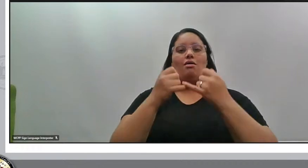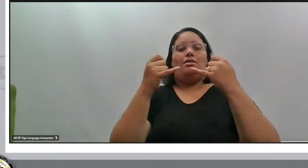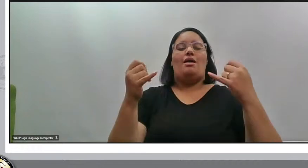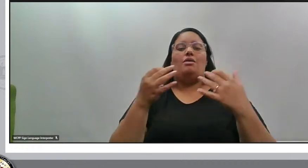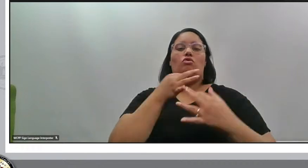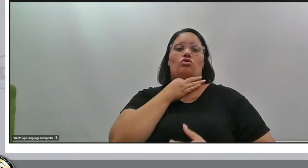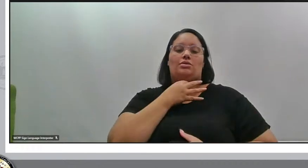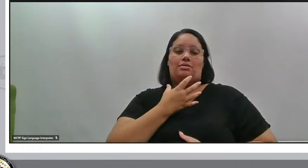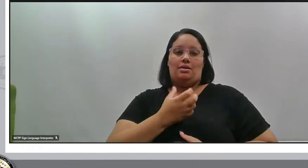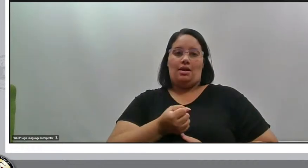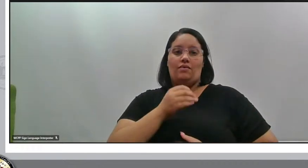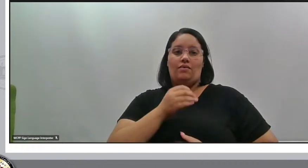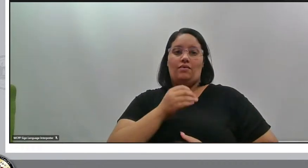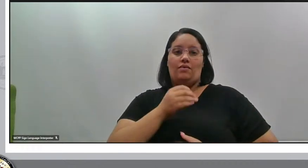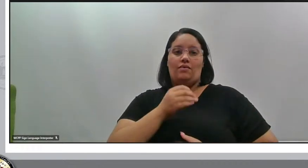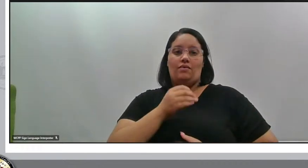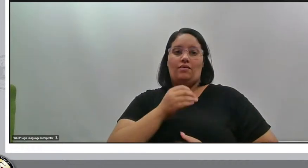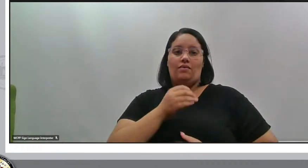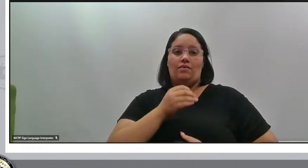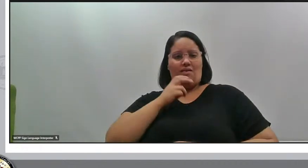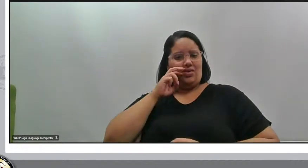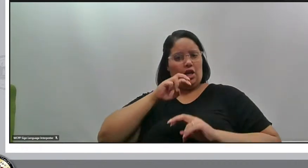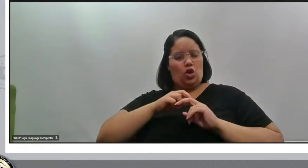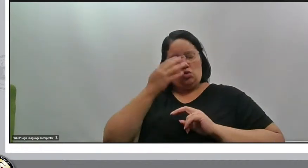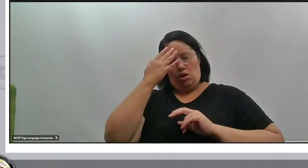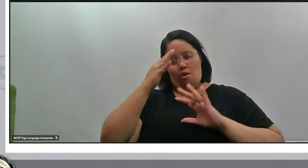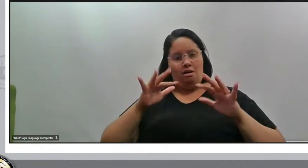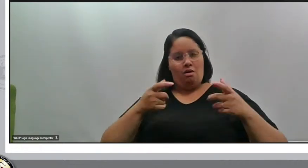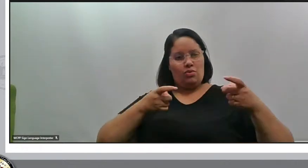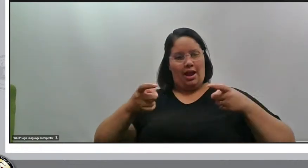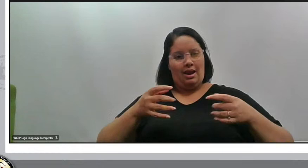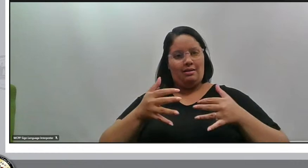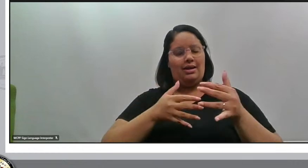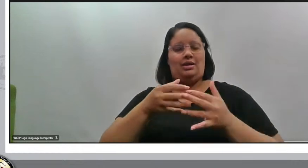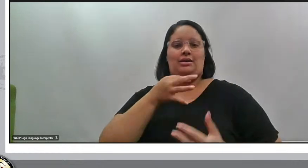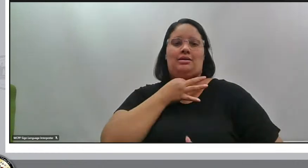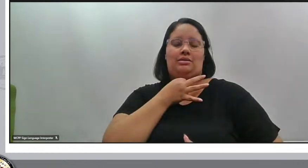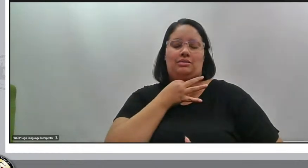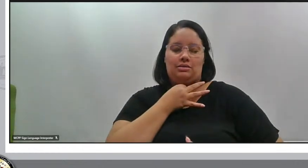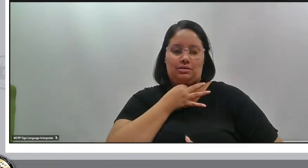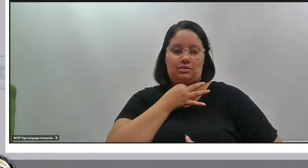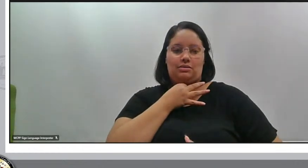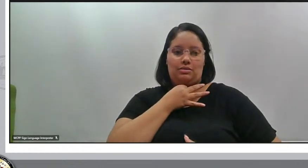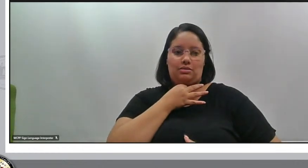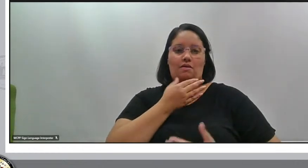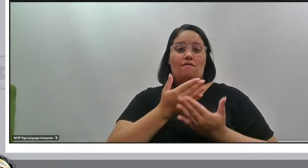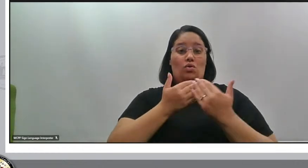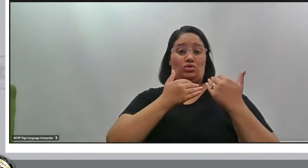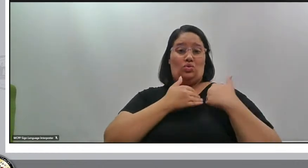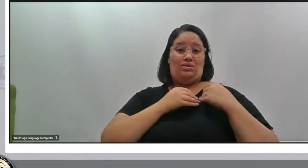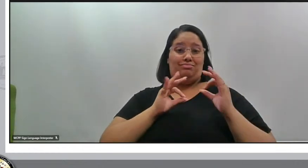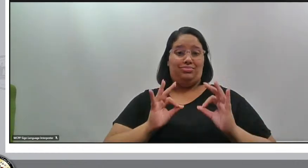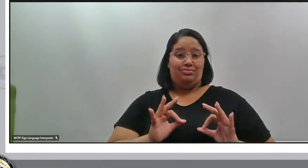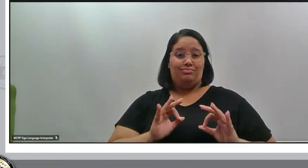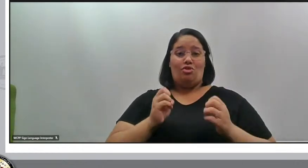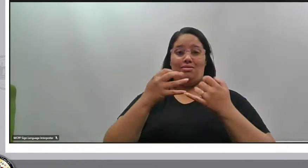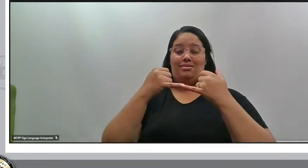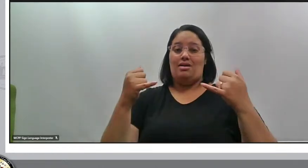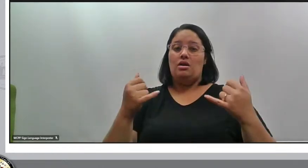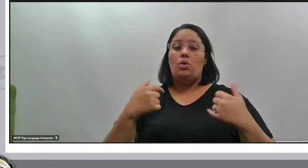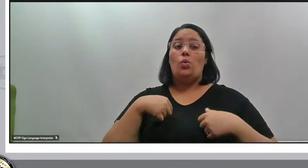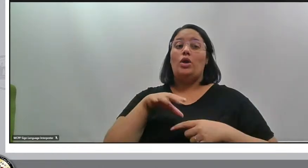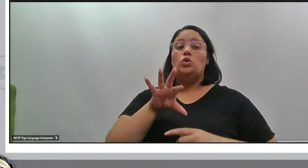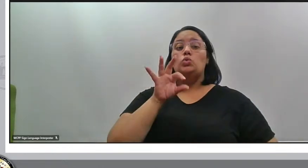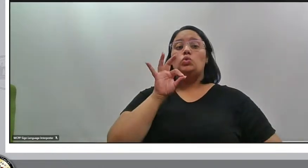we need to have a proactive approach to how we deal with risk when it comes to cybersecurity. Now, we've opted